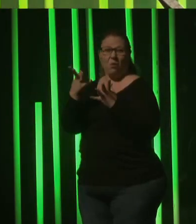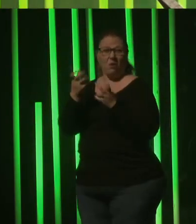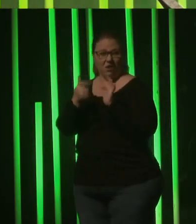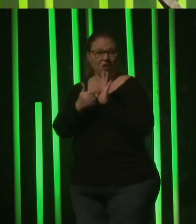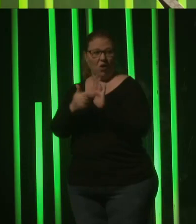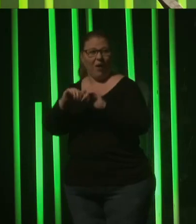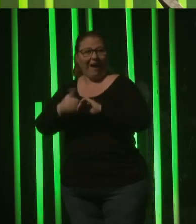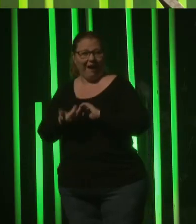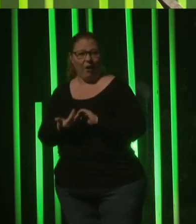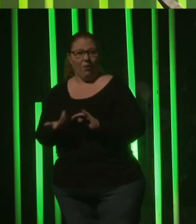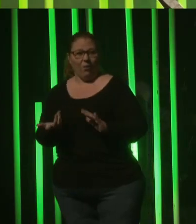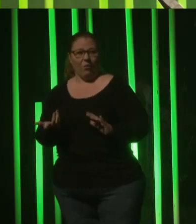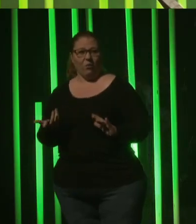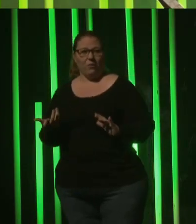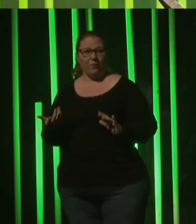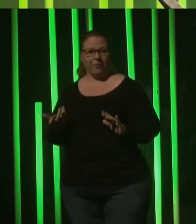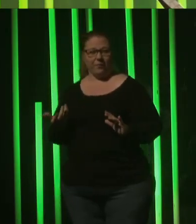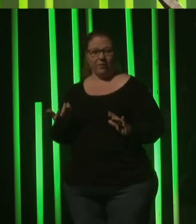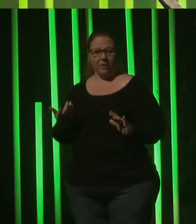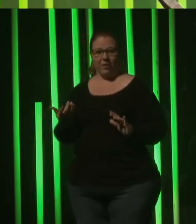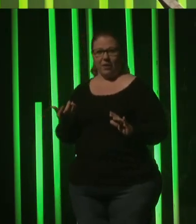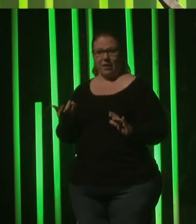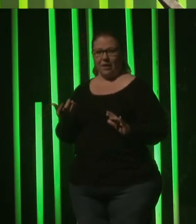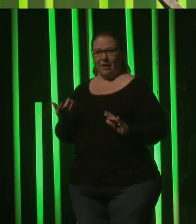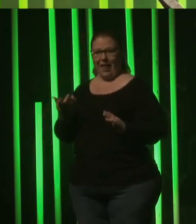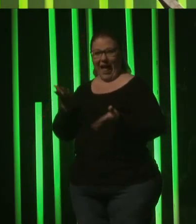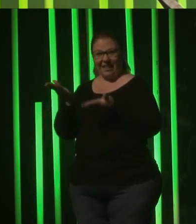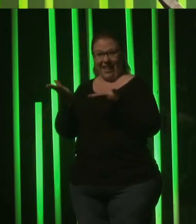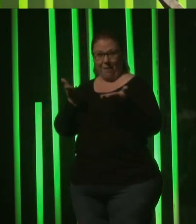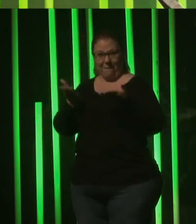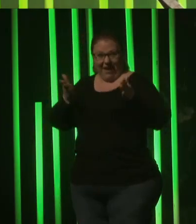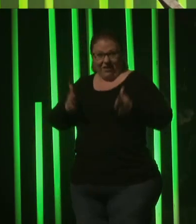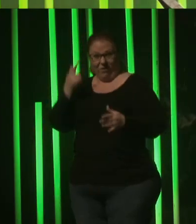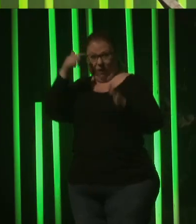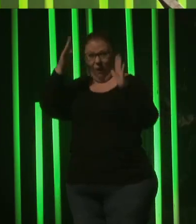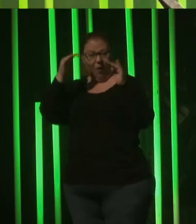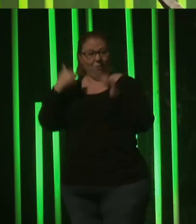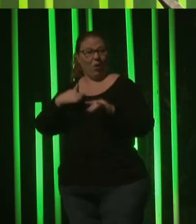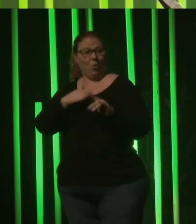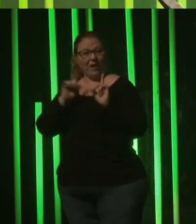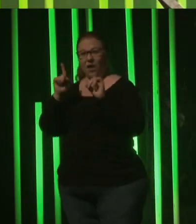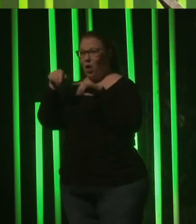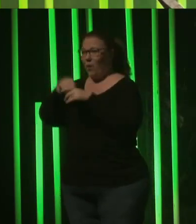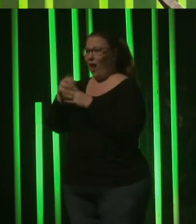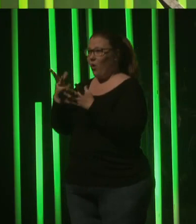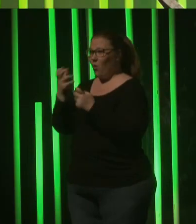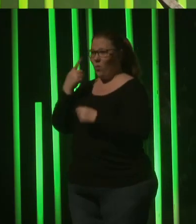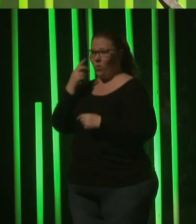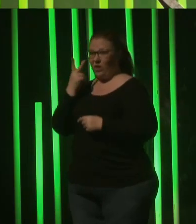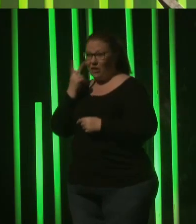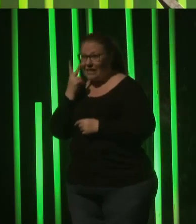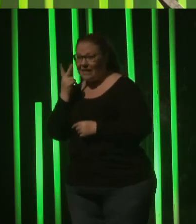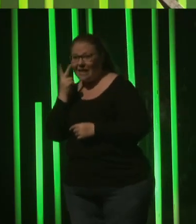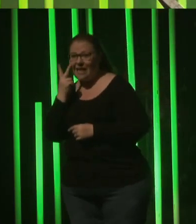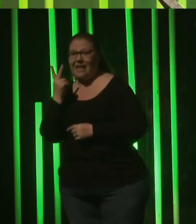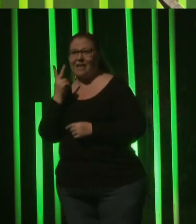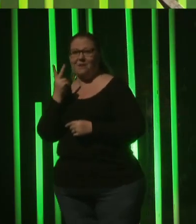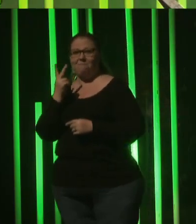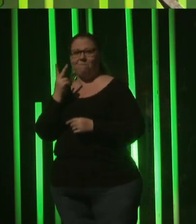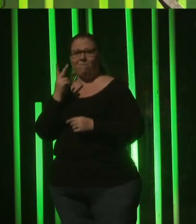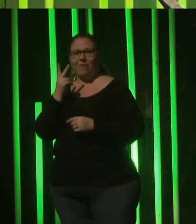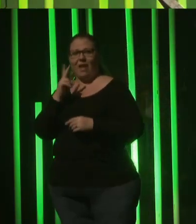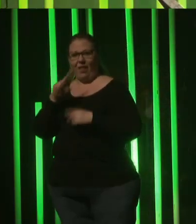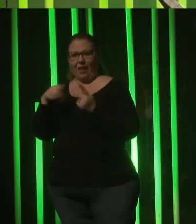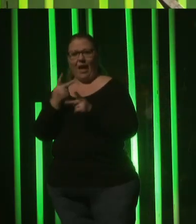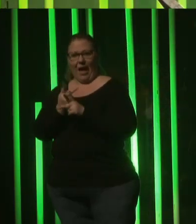how, as ambassadors of hope, how we can go in, and I want you to see the type of people God